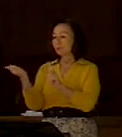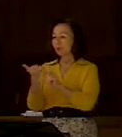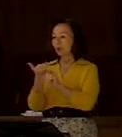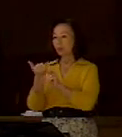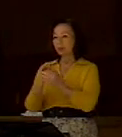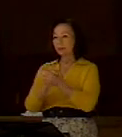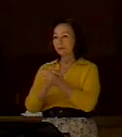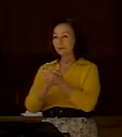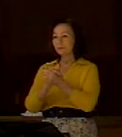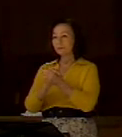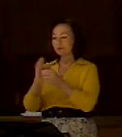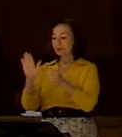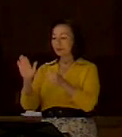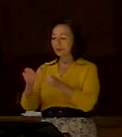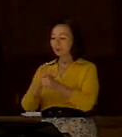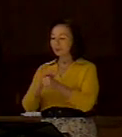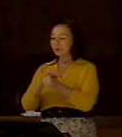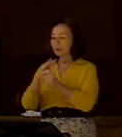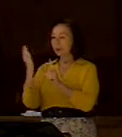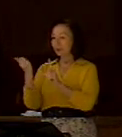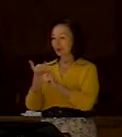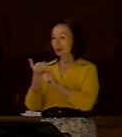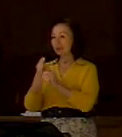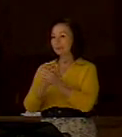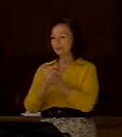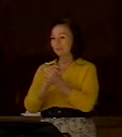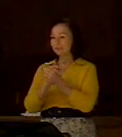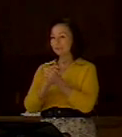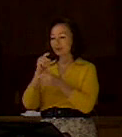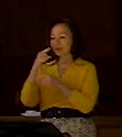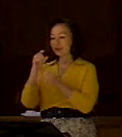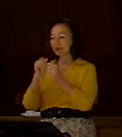Fully Persuaded. Can you say that with me? Say, Fully Persuaded.